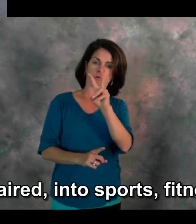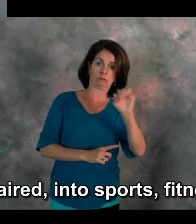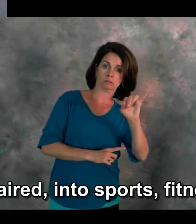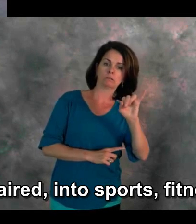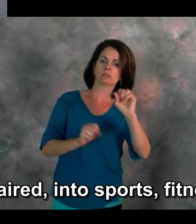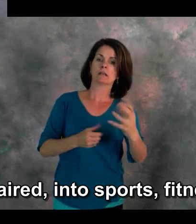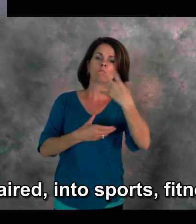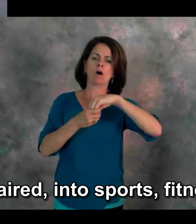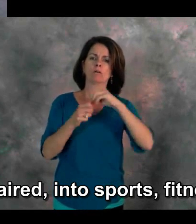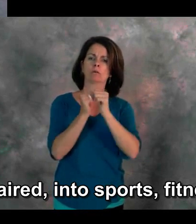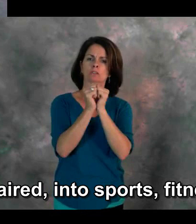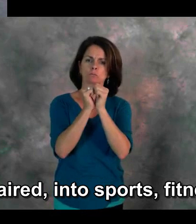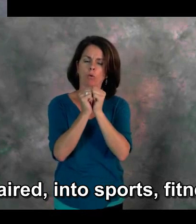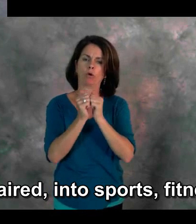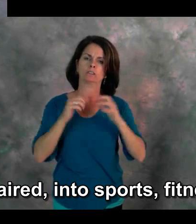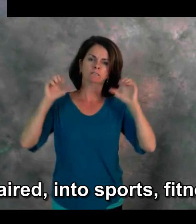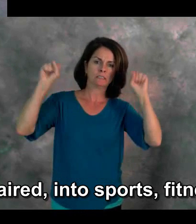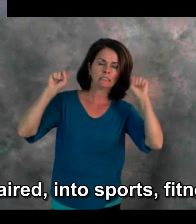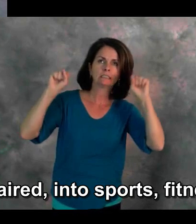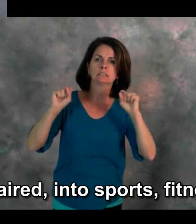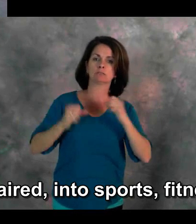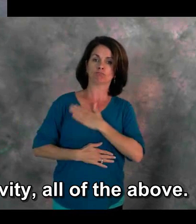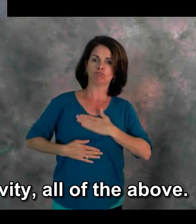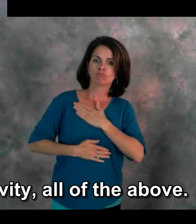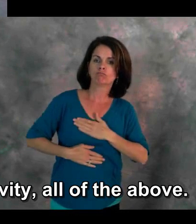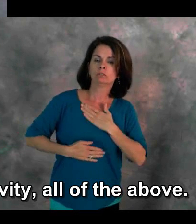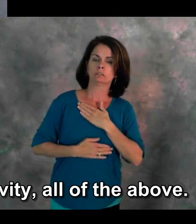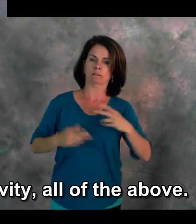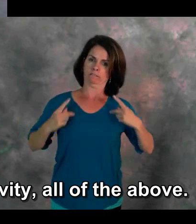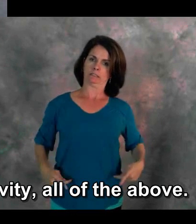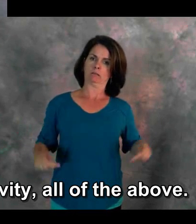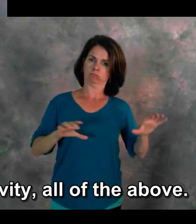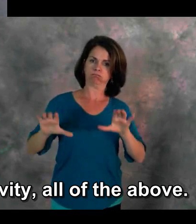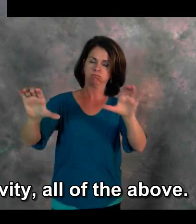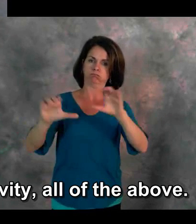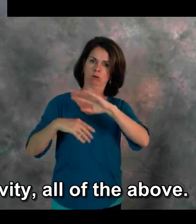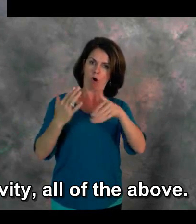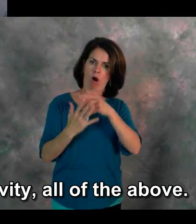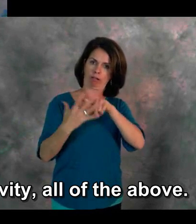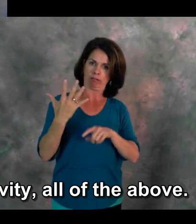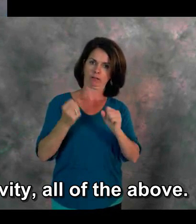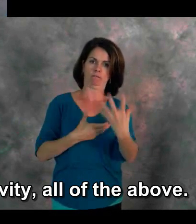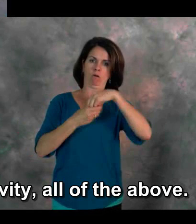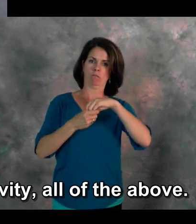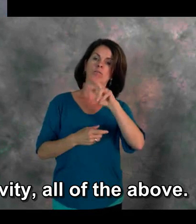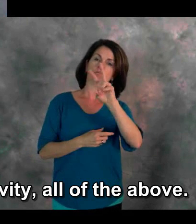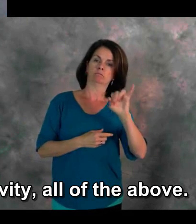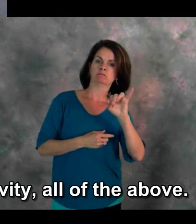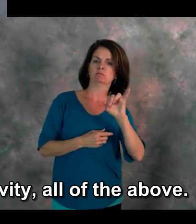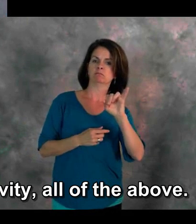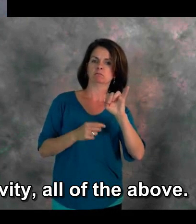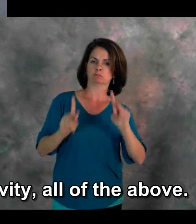blind and visually impaired into sports, fitness, recreation, physical activity, all of the